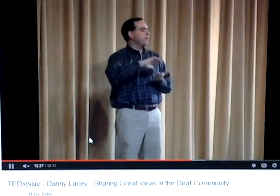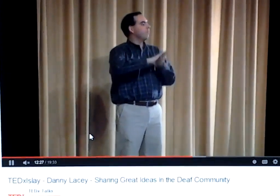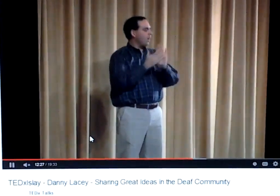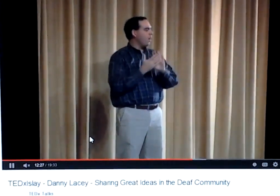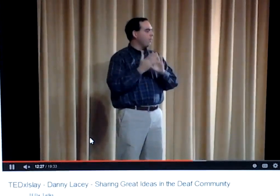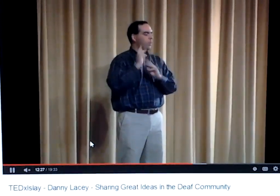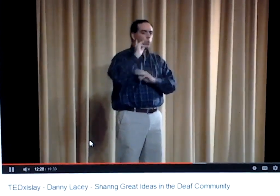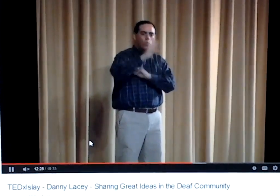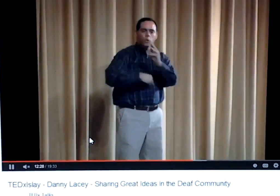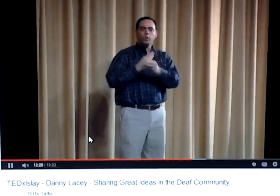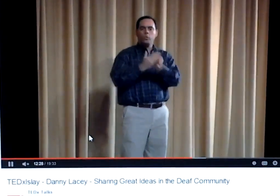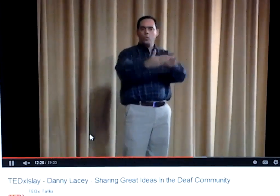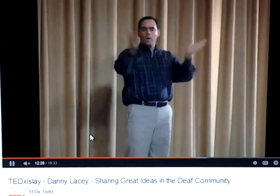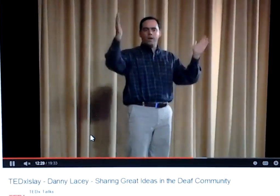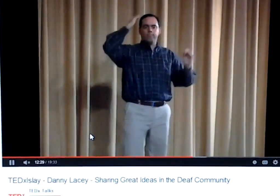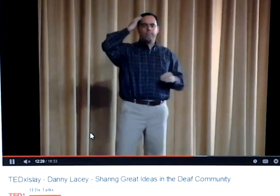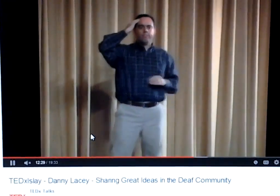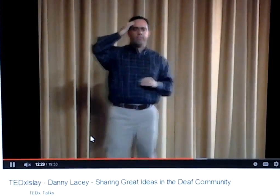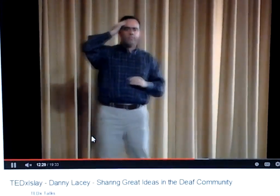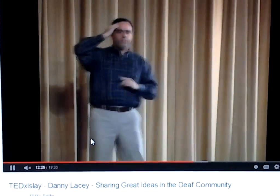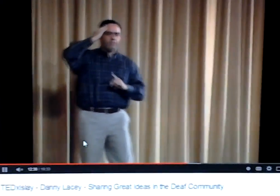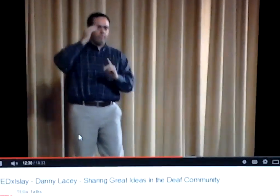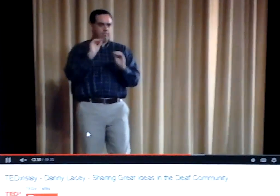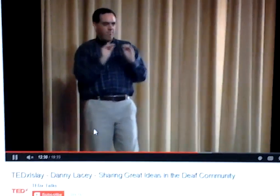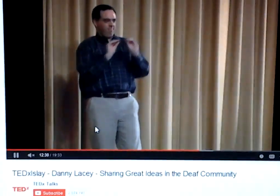people started mainstreaming. It's simple.